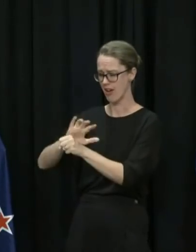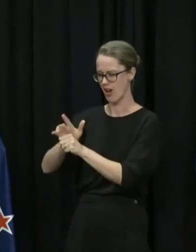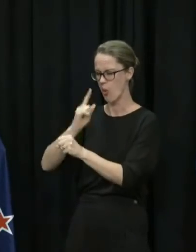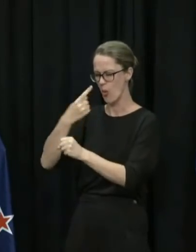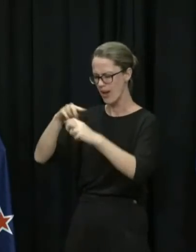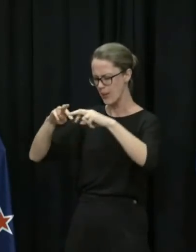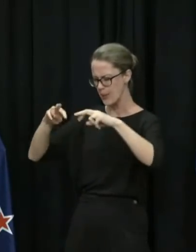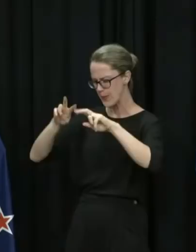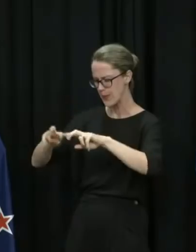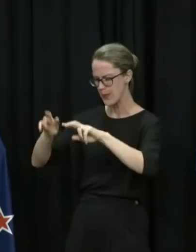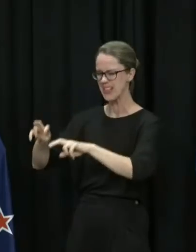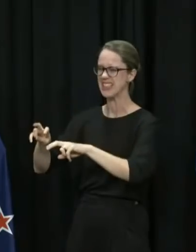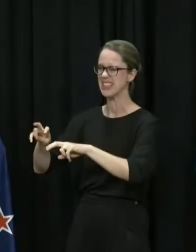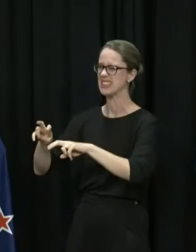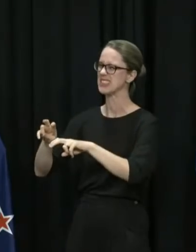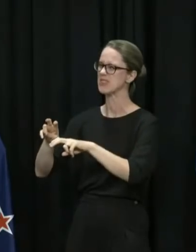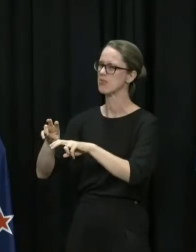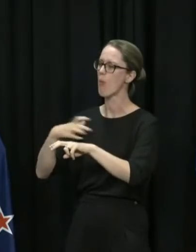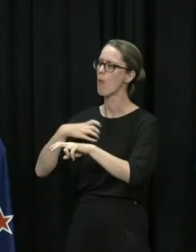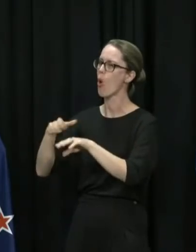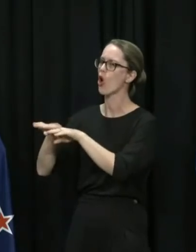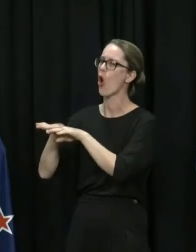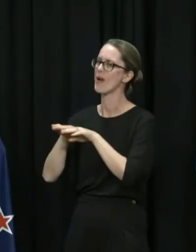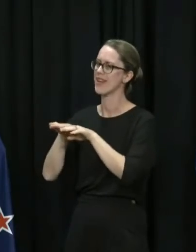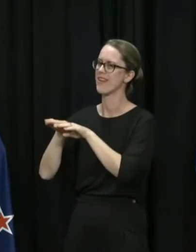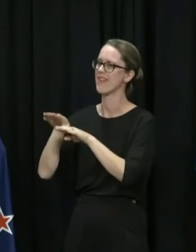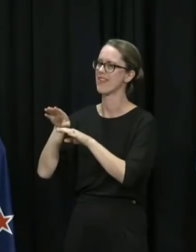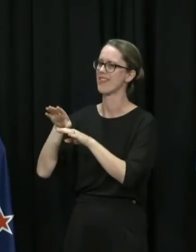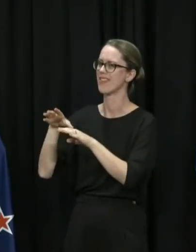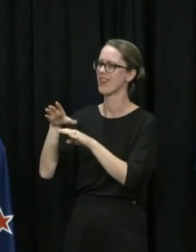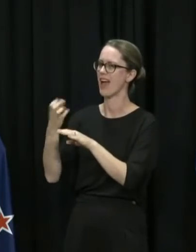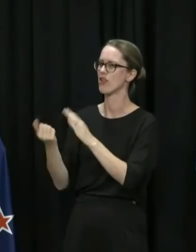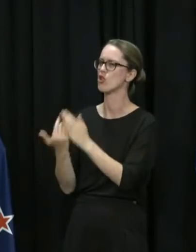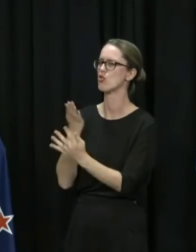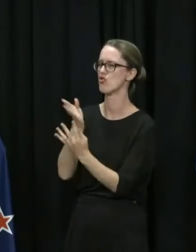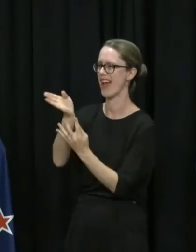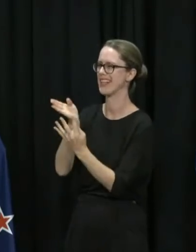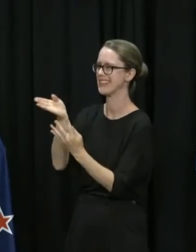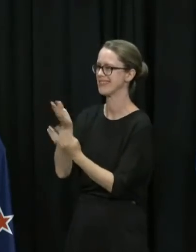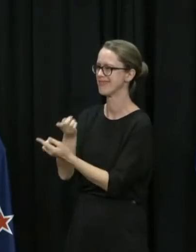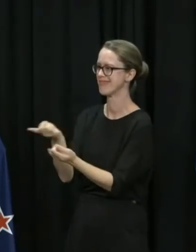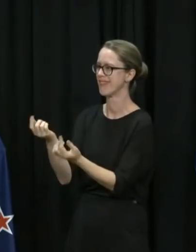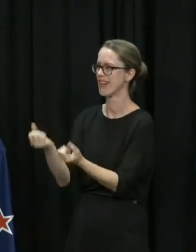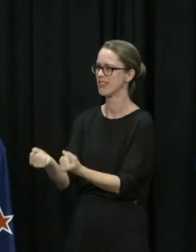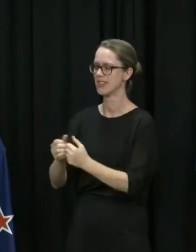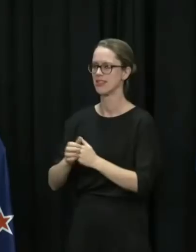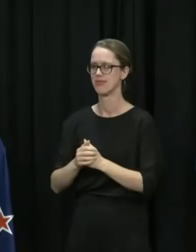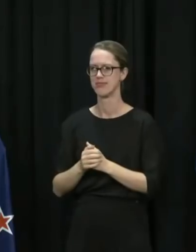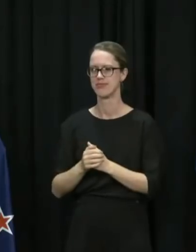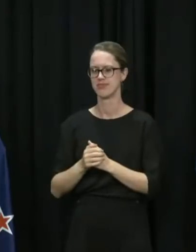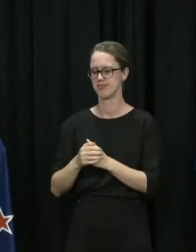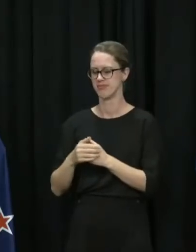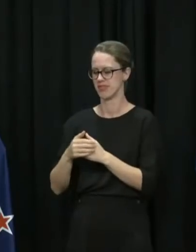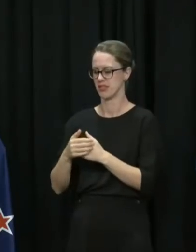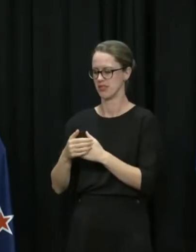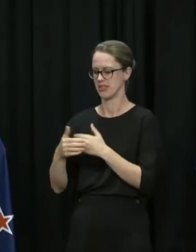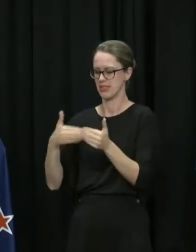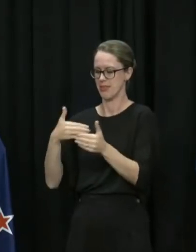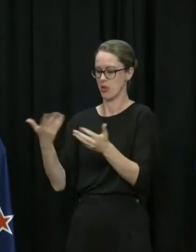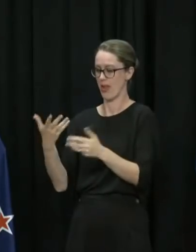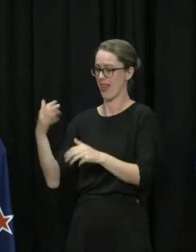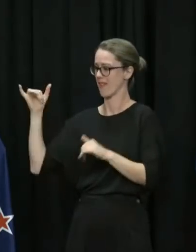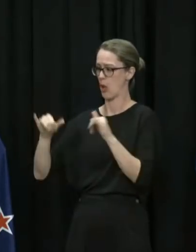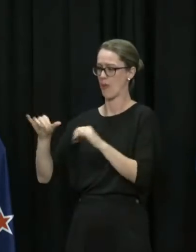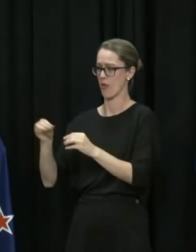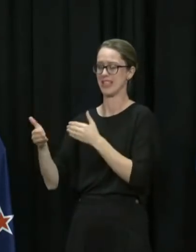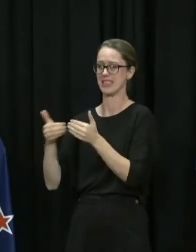isolation, regardless of where they've come from. They don't need to have come from the UK or South Africa. Regardless of where people have come from, these are the